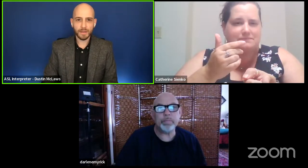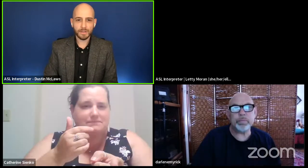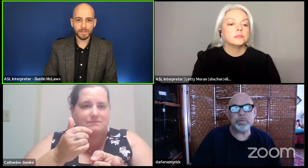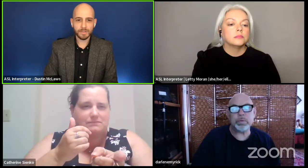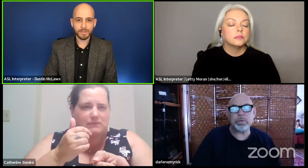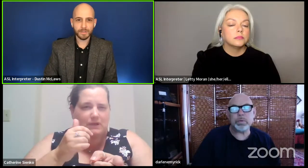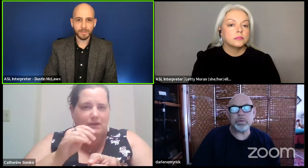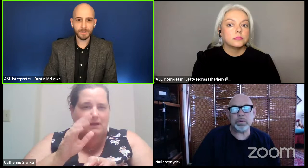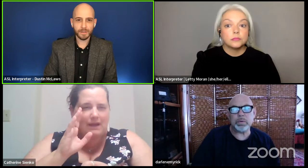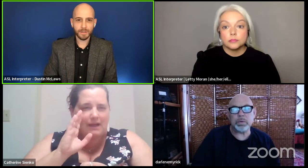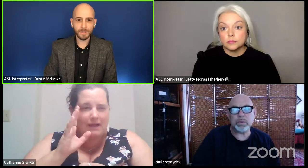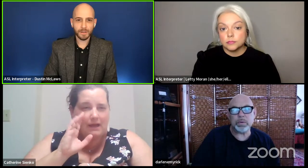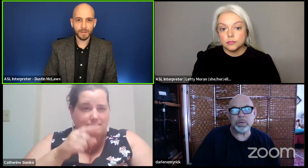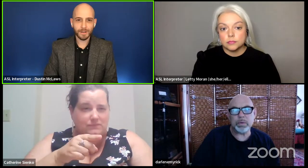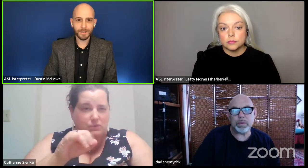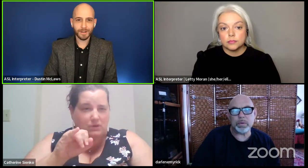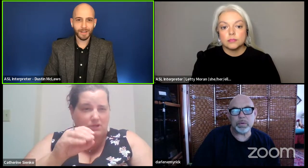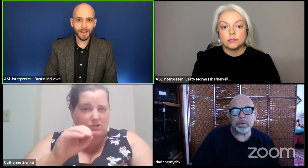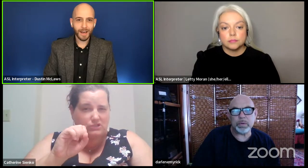And